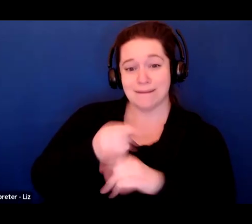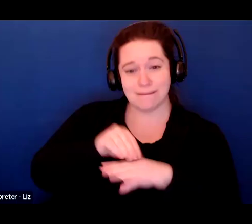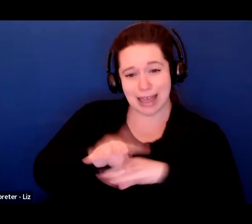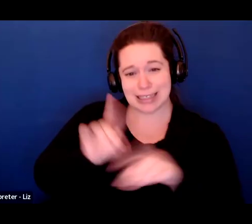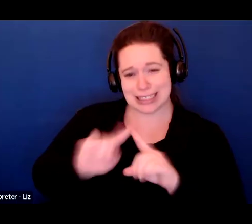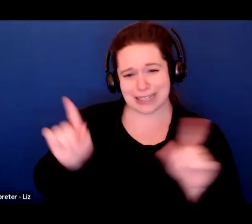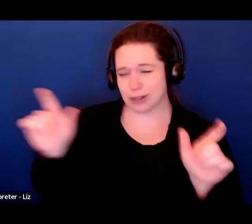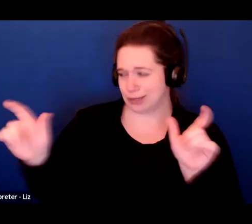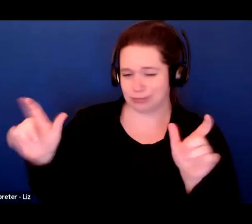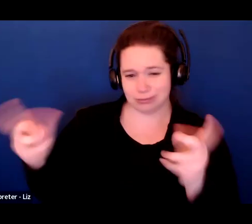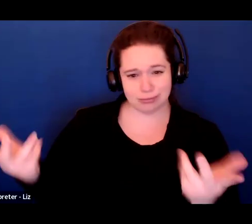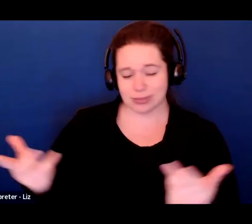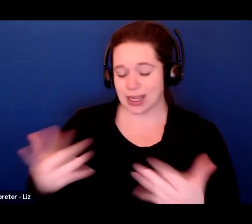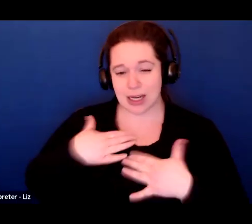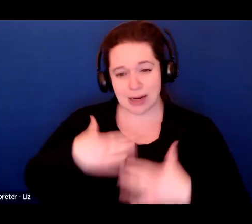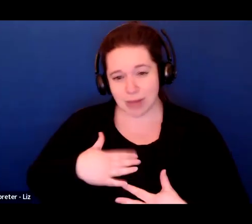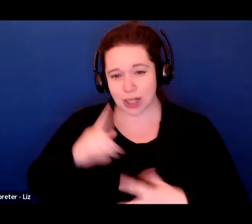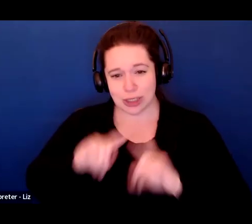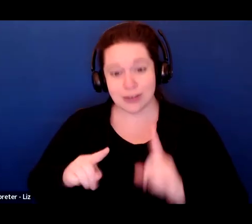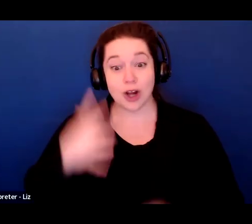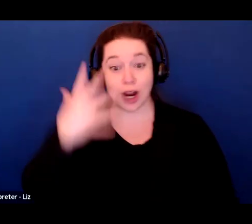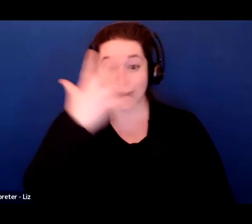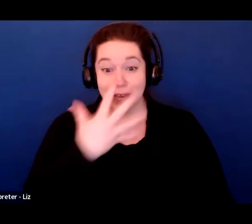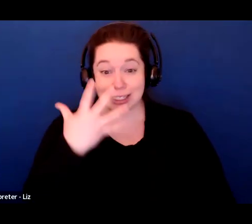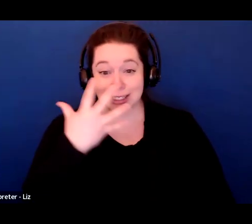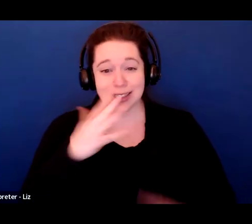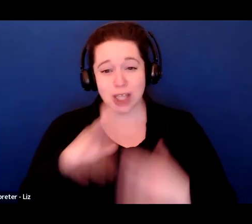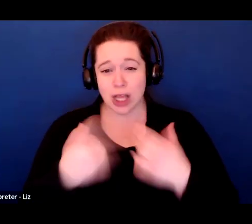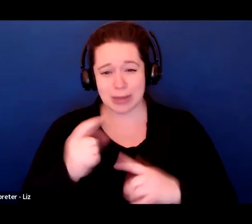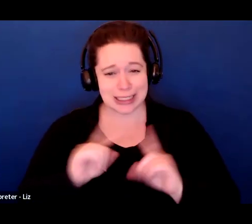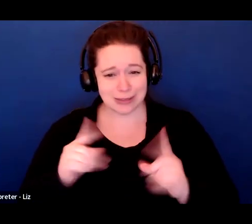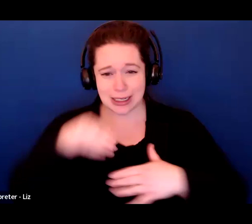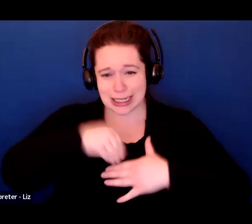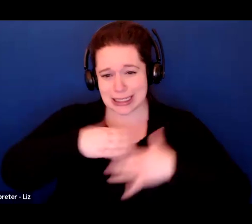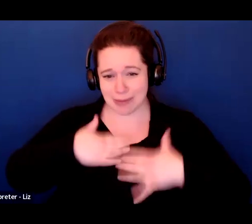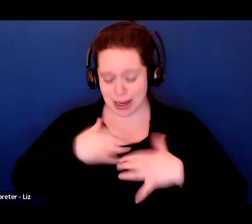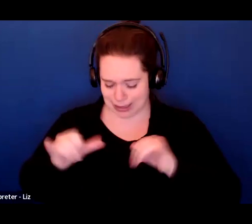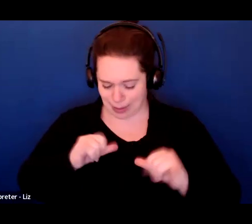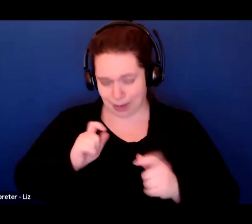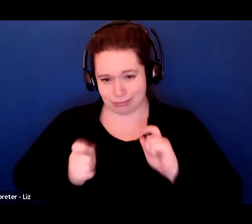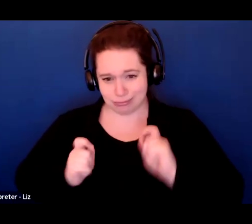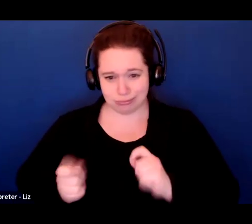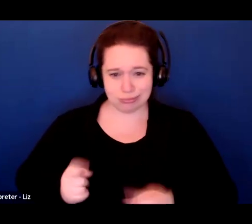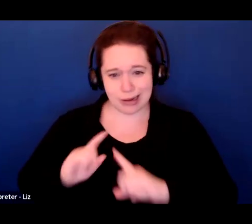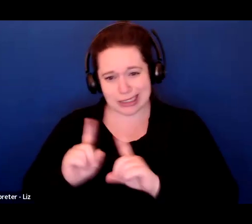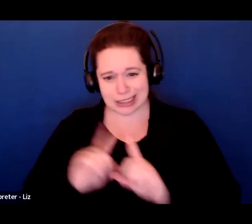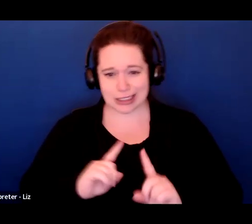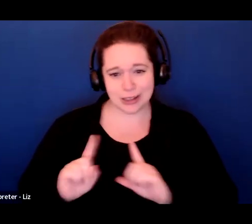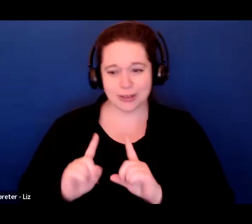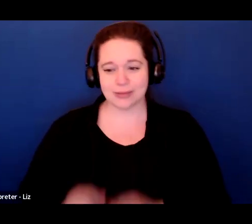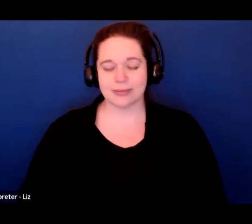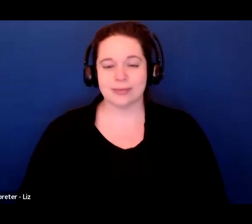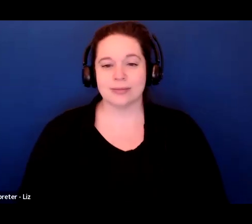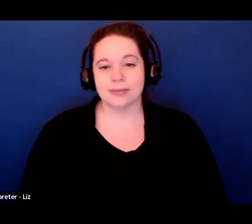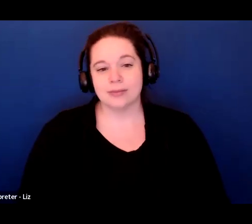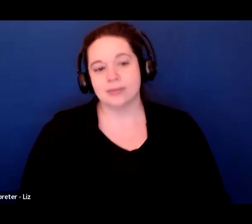because that's the way our bodies are. Our faces are all a little bit different. The insides of our bodies are just a little bit different. So,